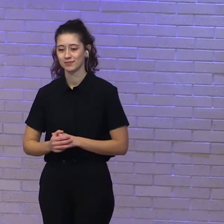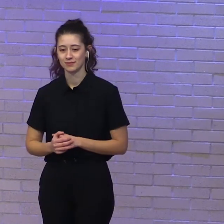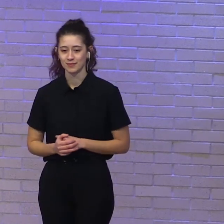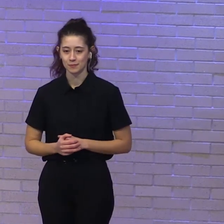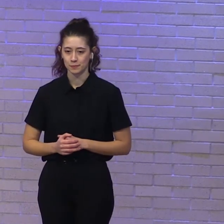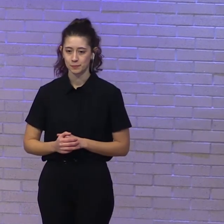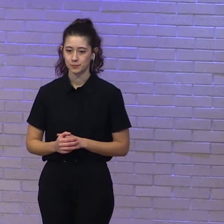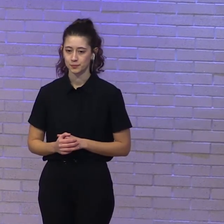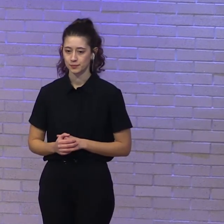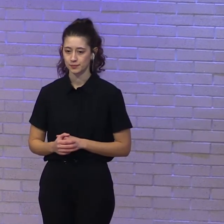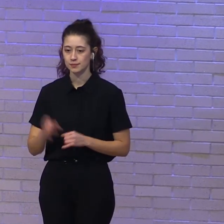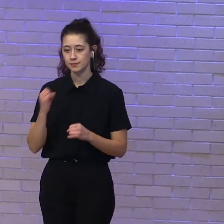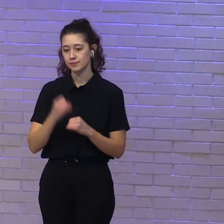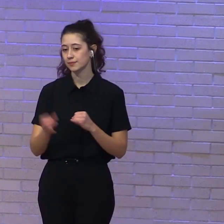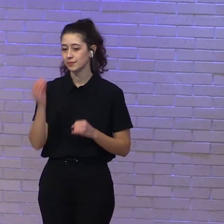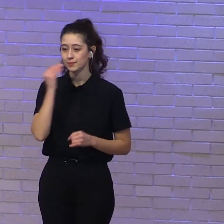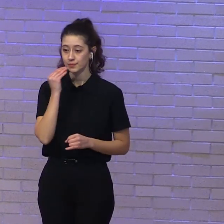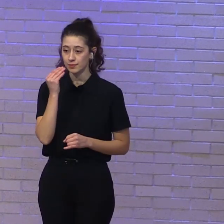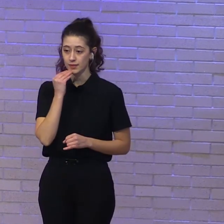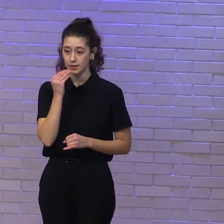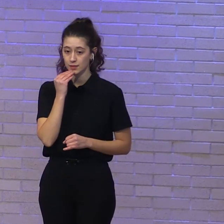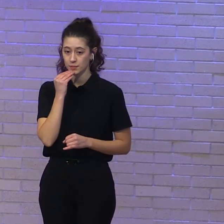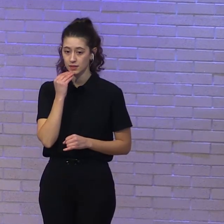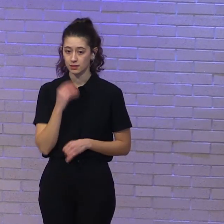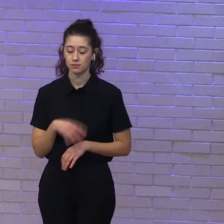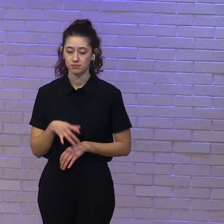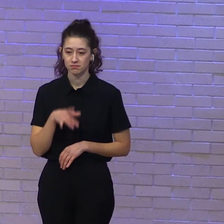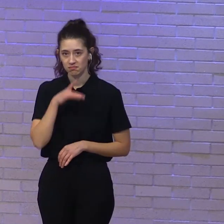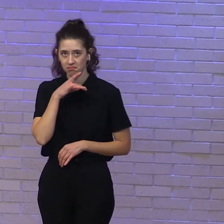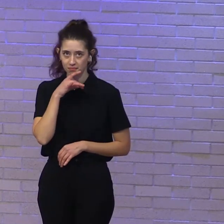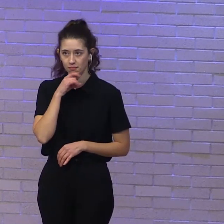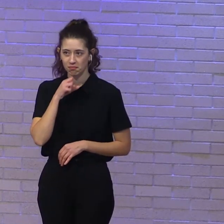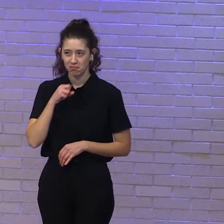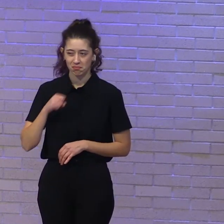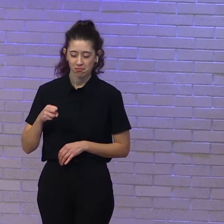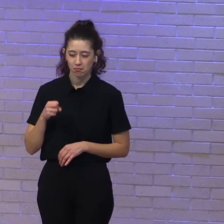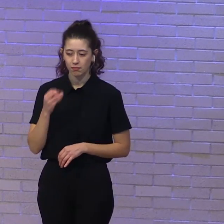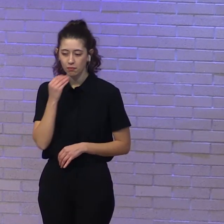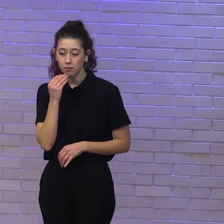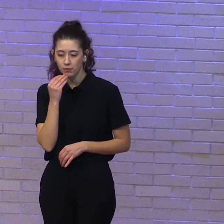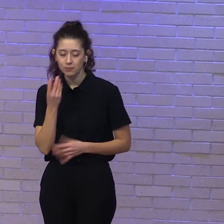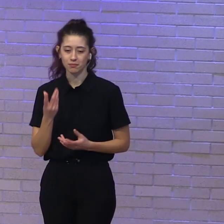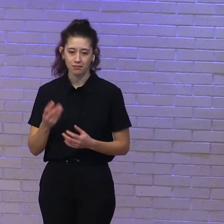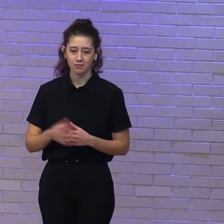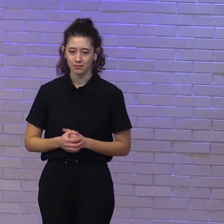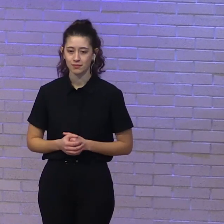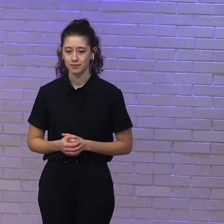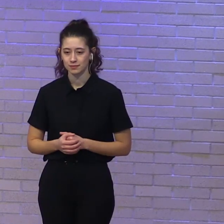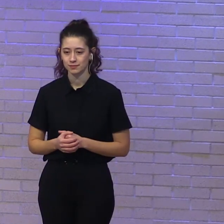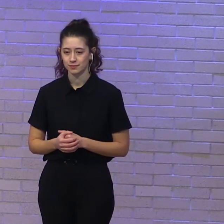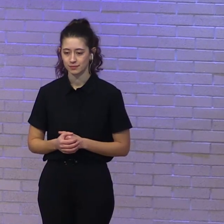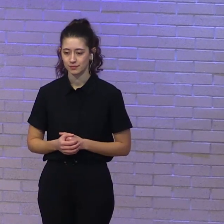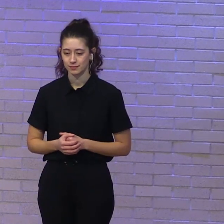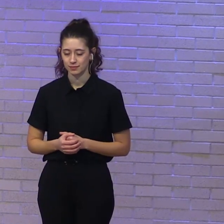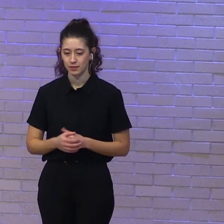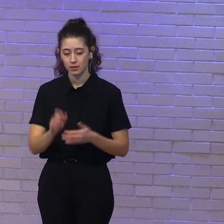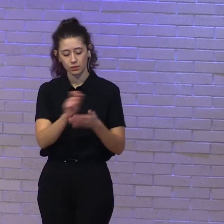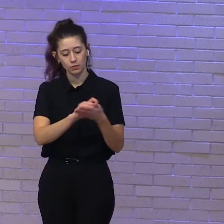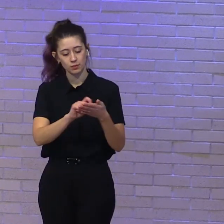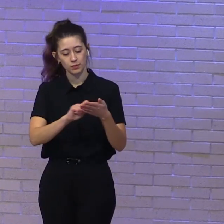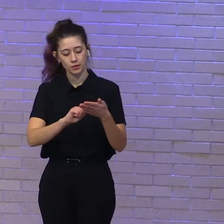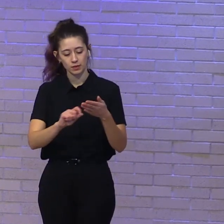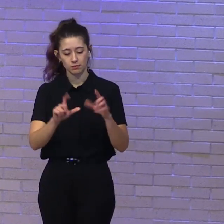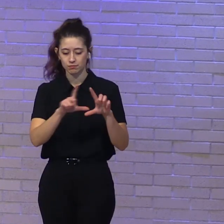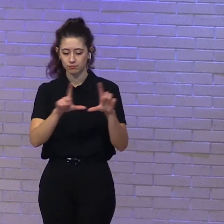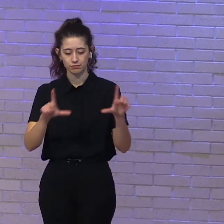final meal, which was a concoction of leftovers from the past week. We wrote thank you notes to each other. We have a big